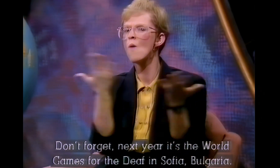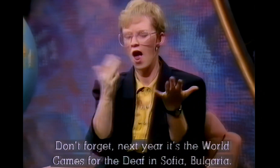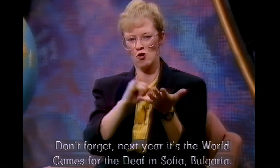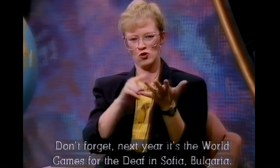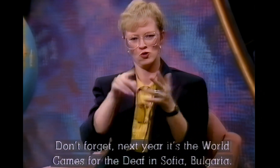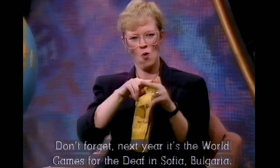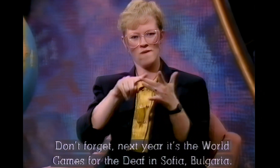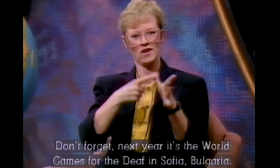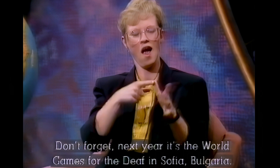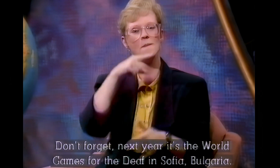Sofia, Bulgaria.